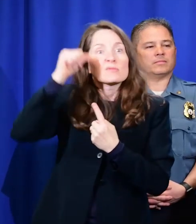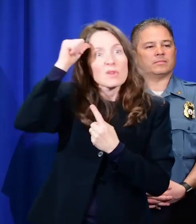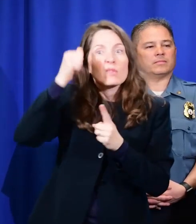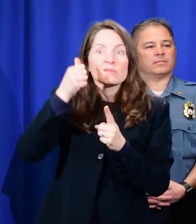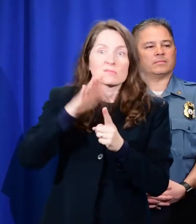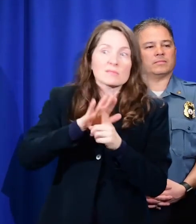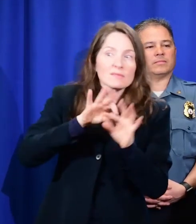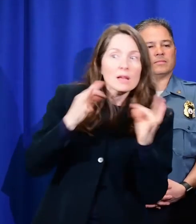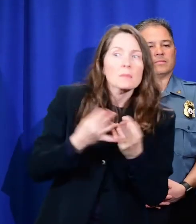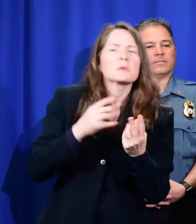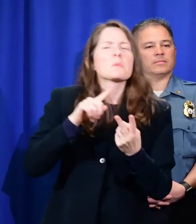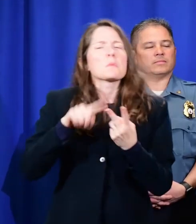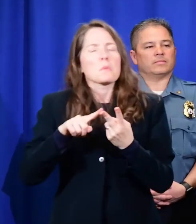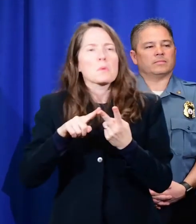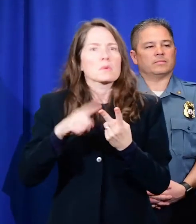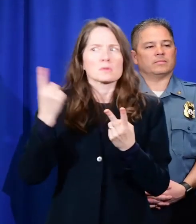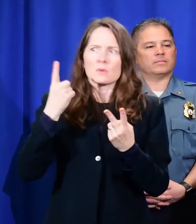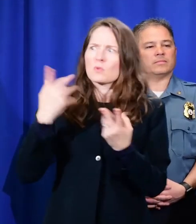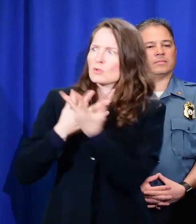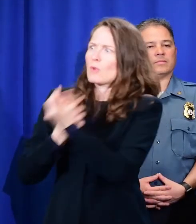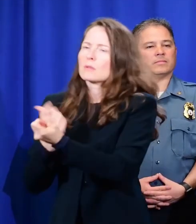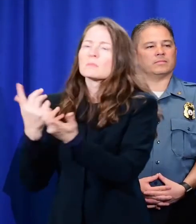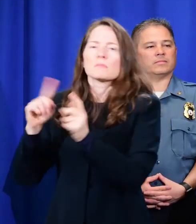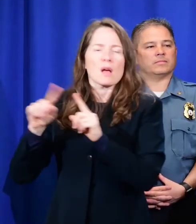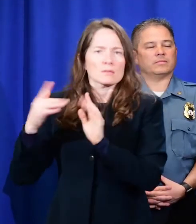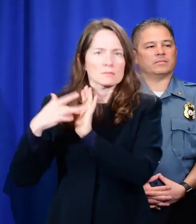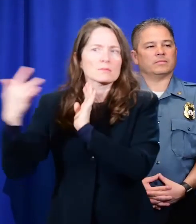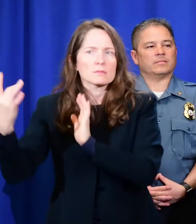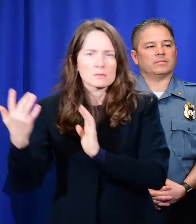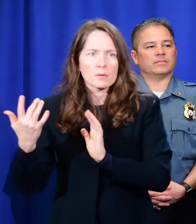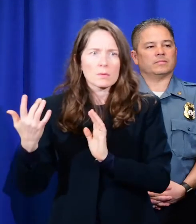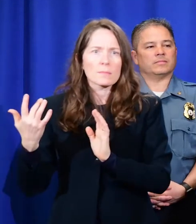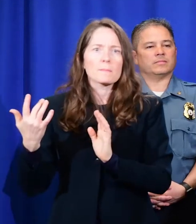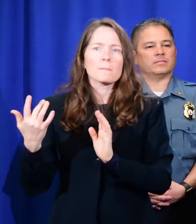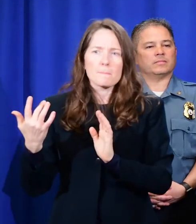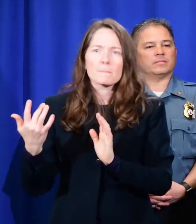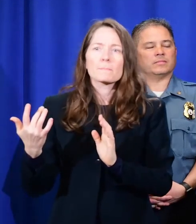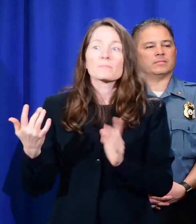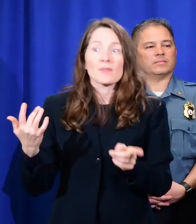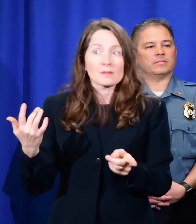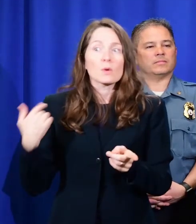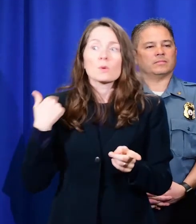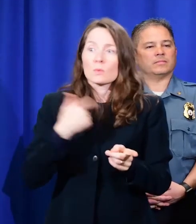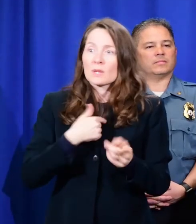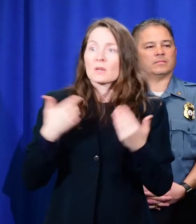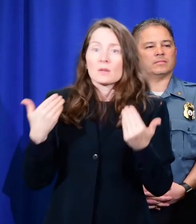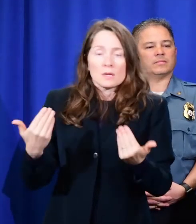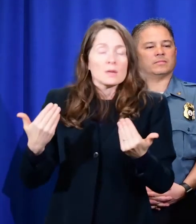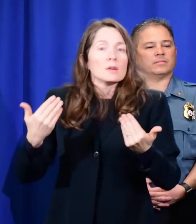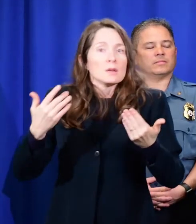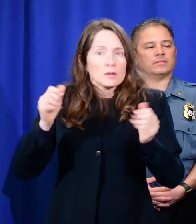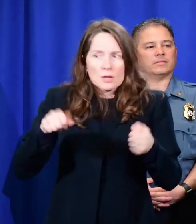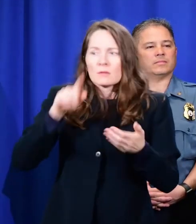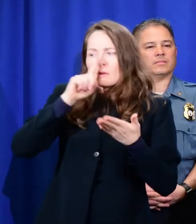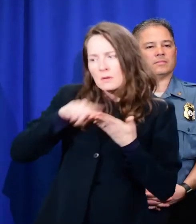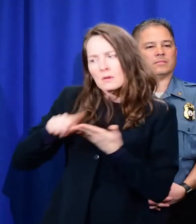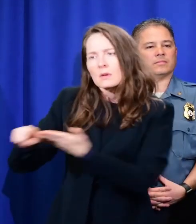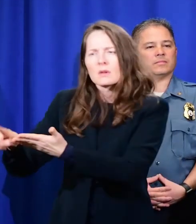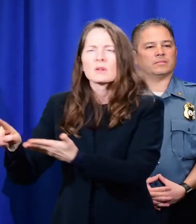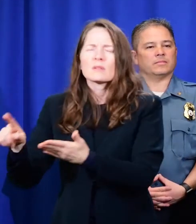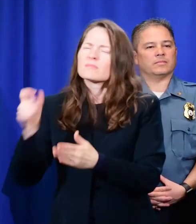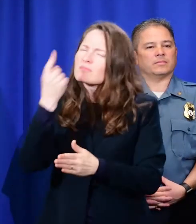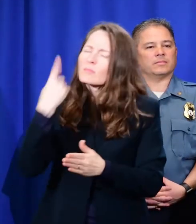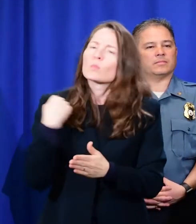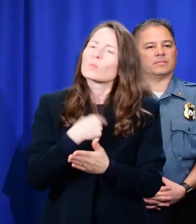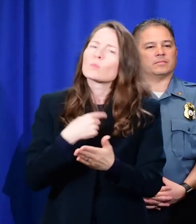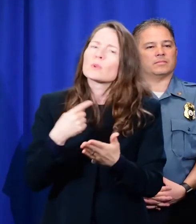and designed, we provide a thorough investigation while limiting the amount of times that children have to come and talk to someone who is a stranger to